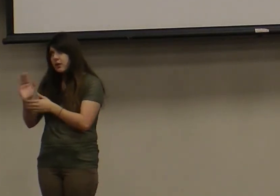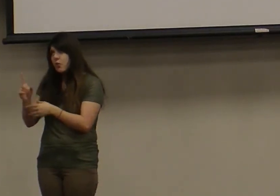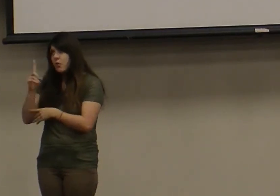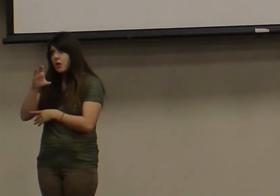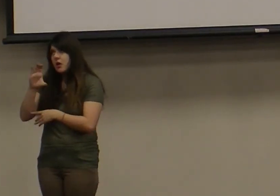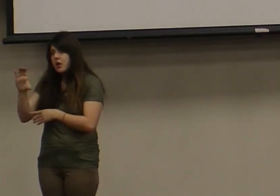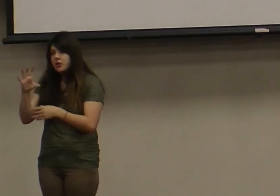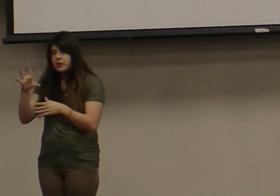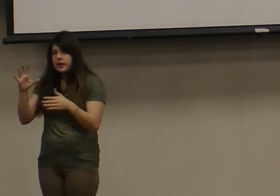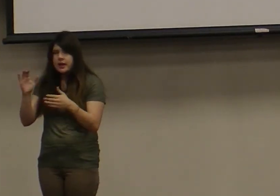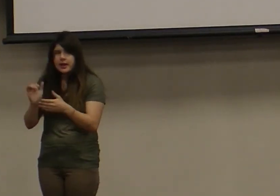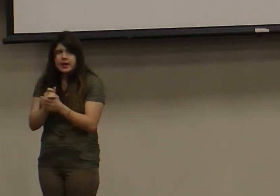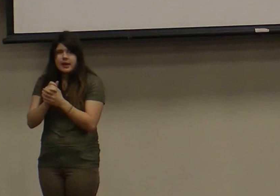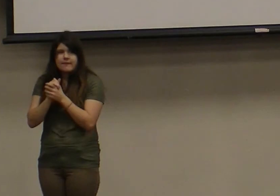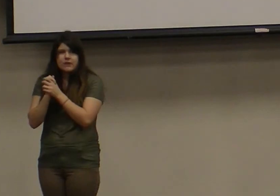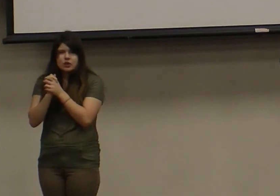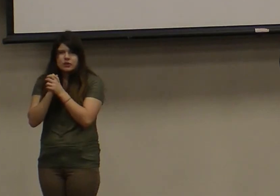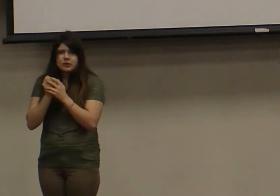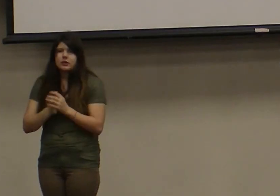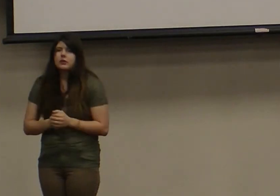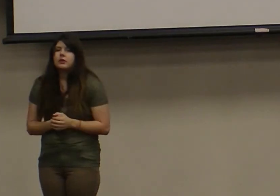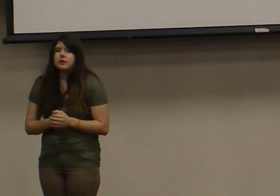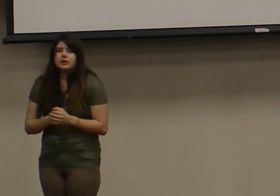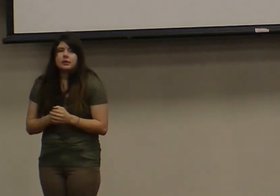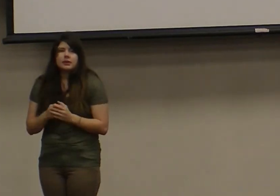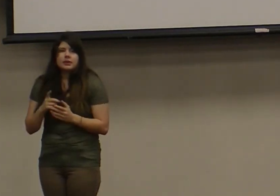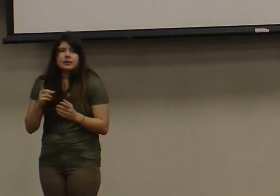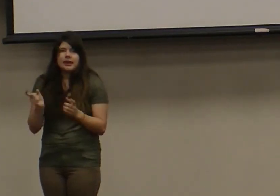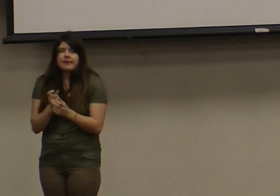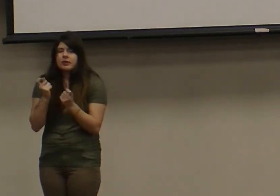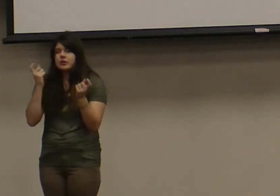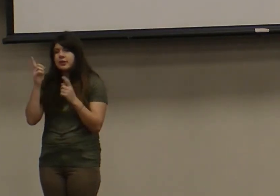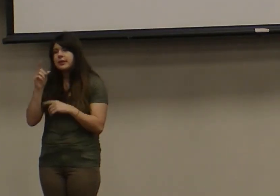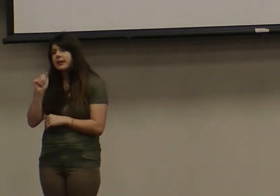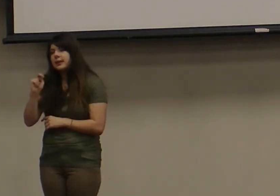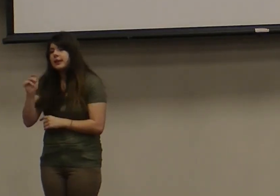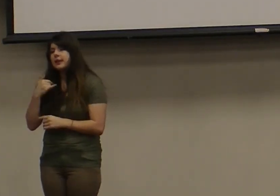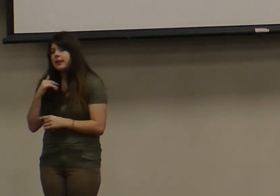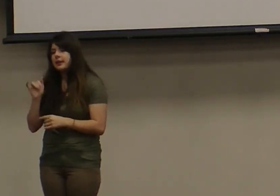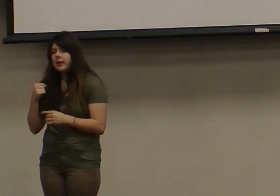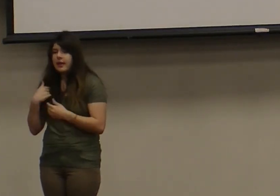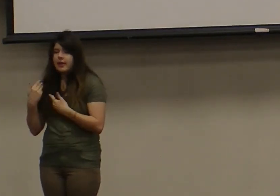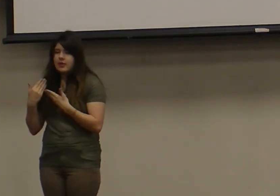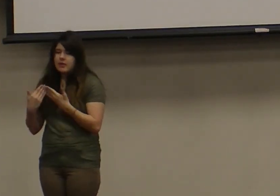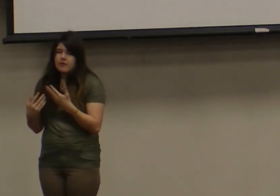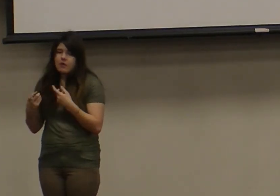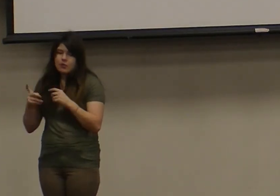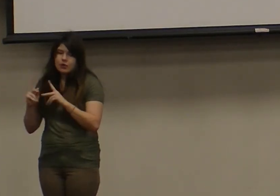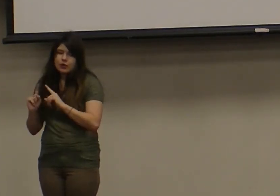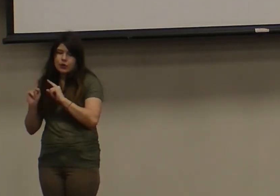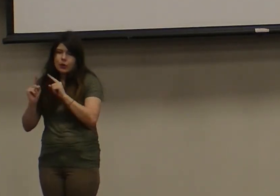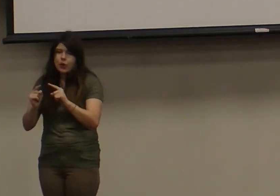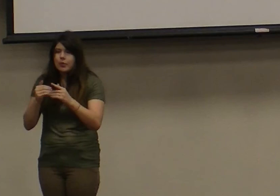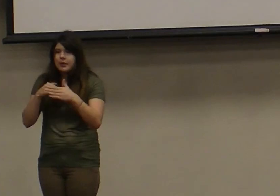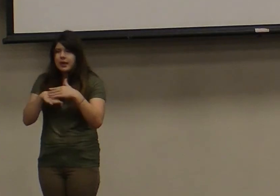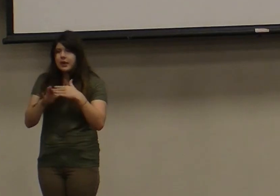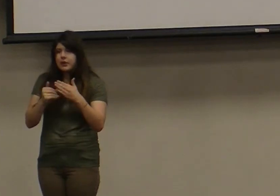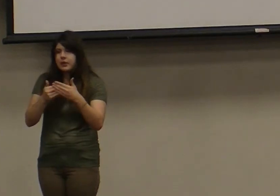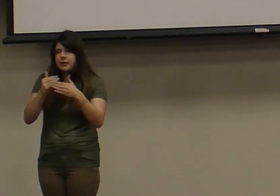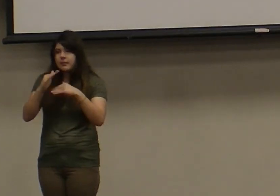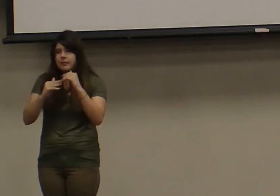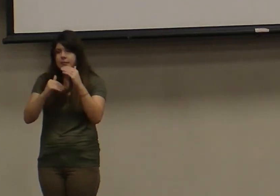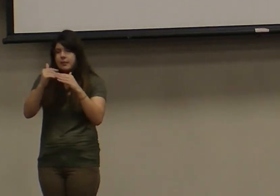Danny and I got to go. When we entered into that building, we had members of that